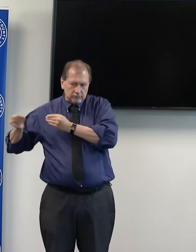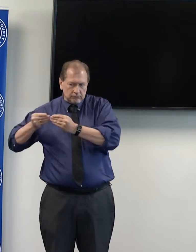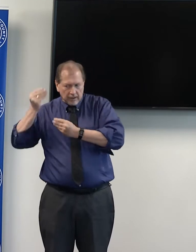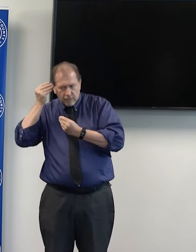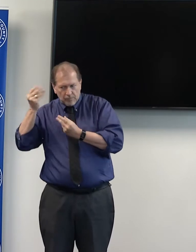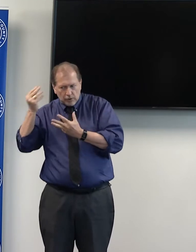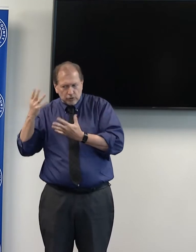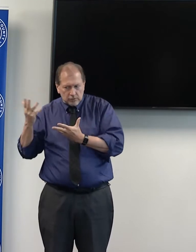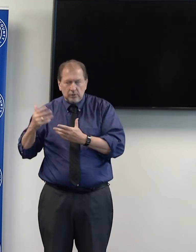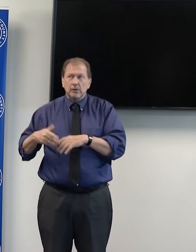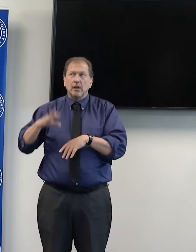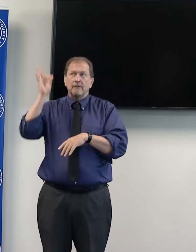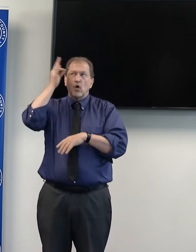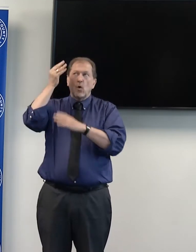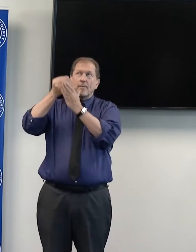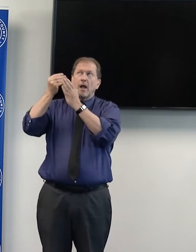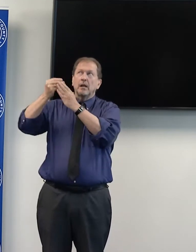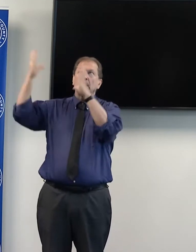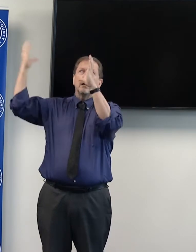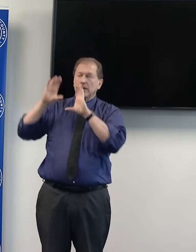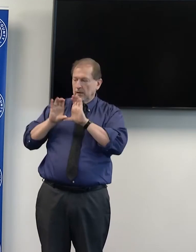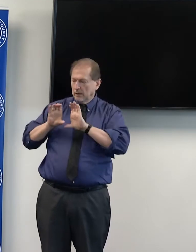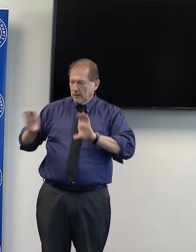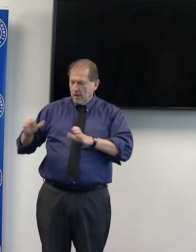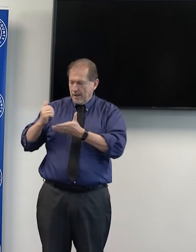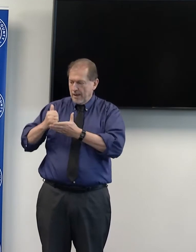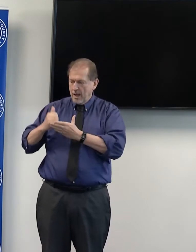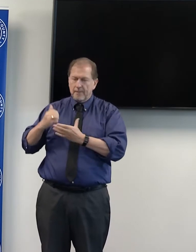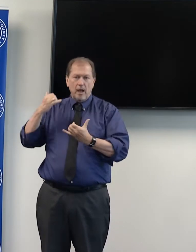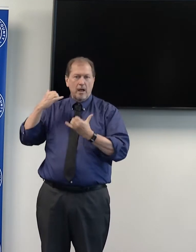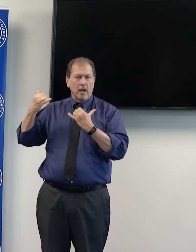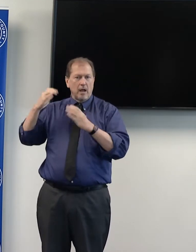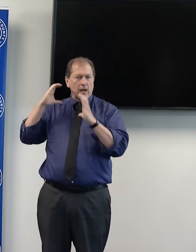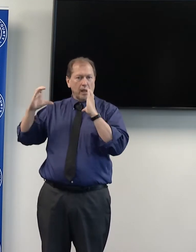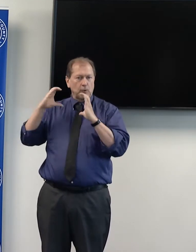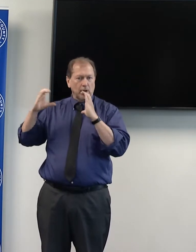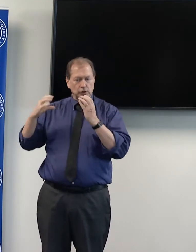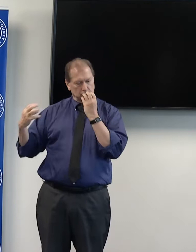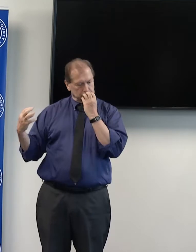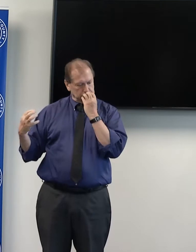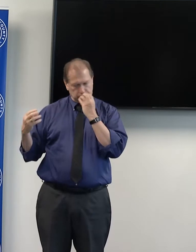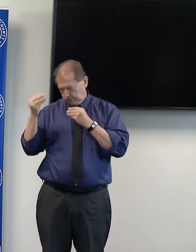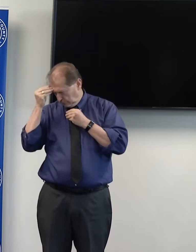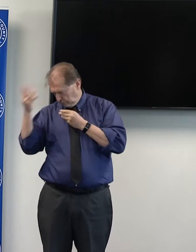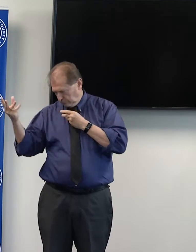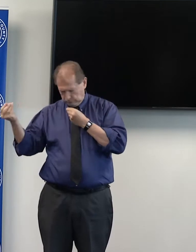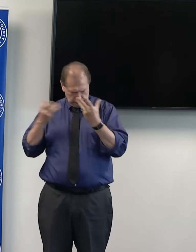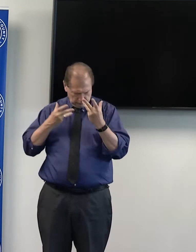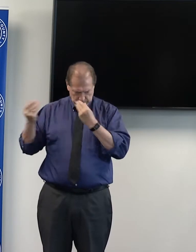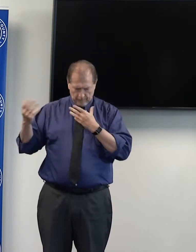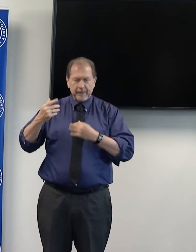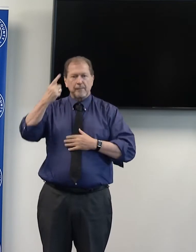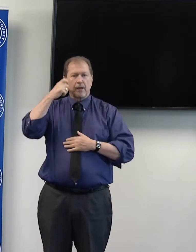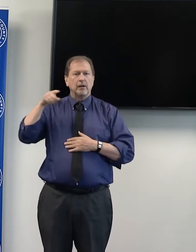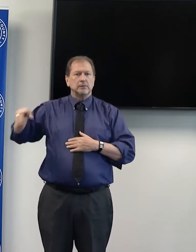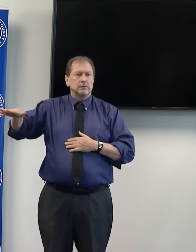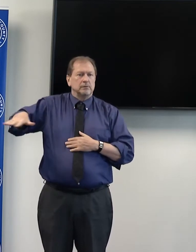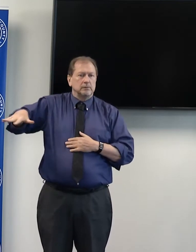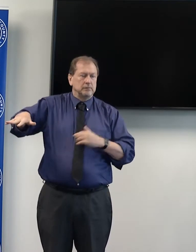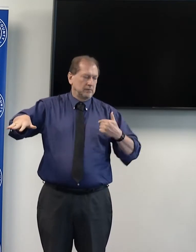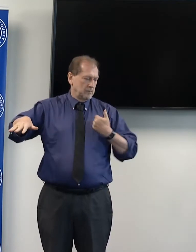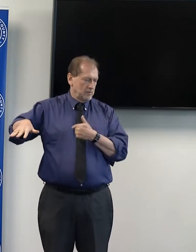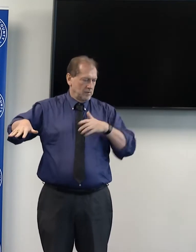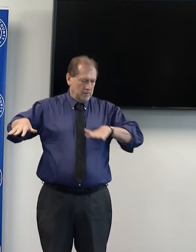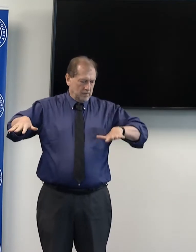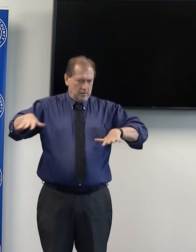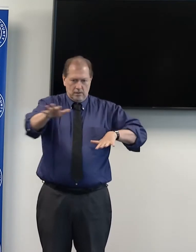funds to strengthen the county's communications capacity, ensure that all regional law enforcement partners could